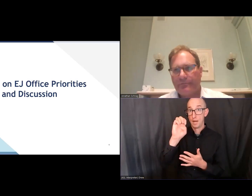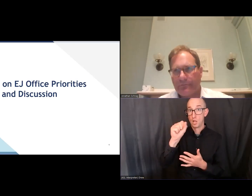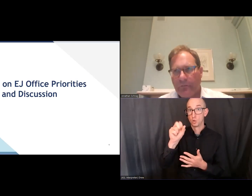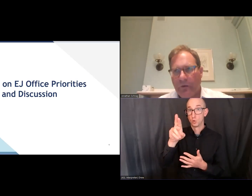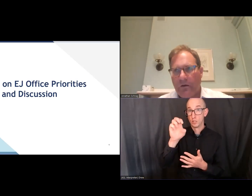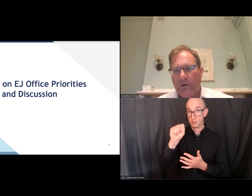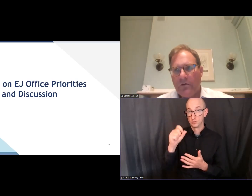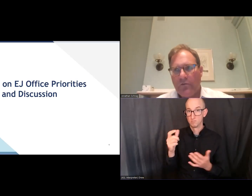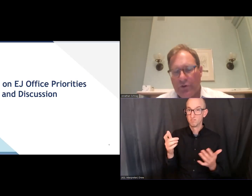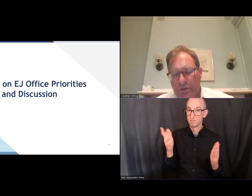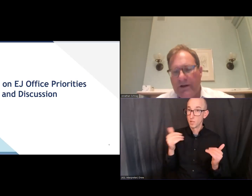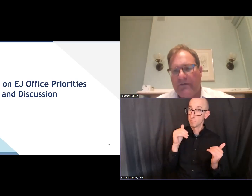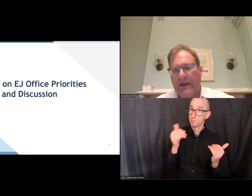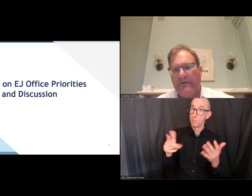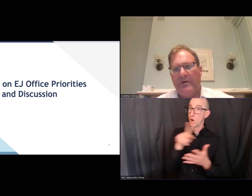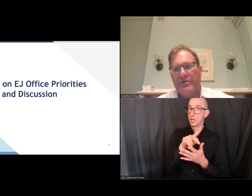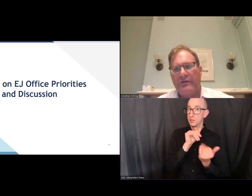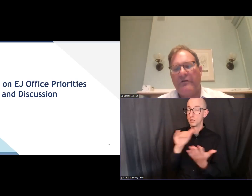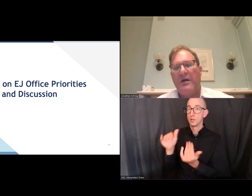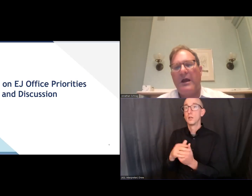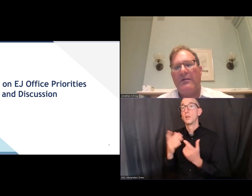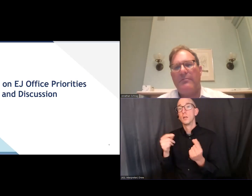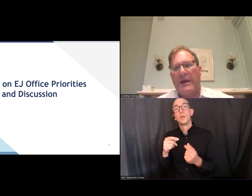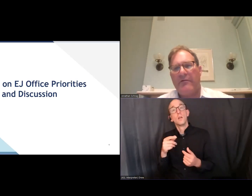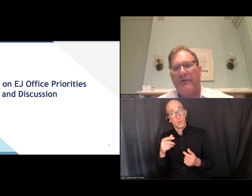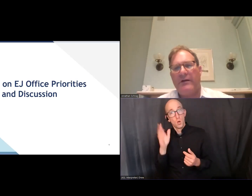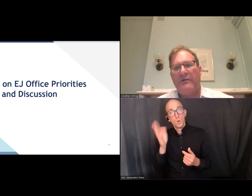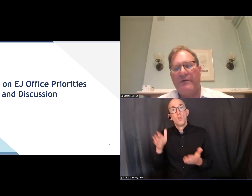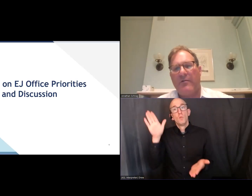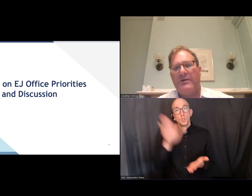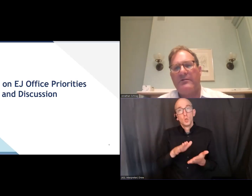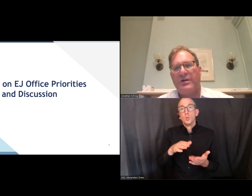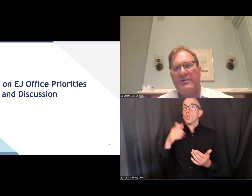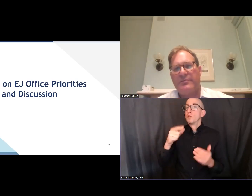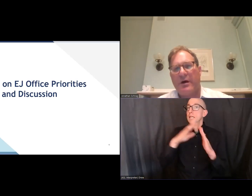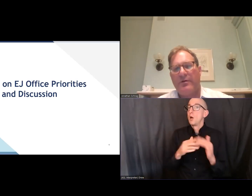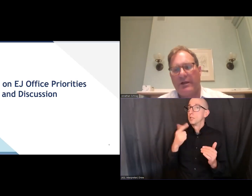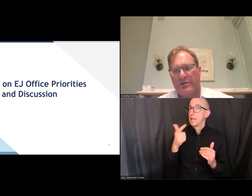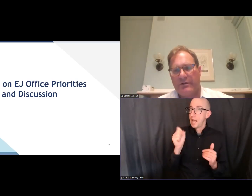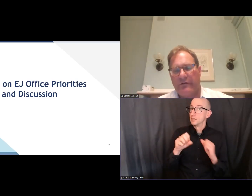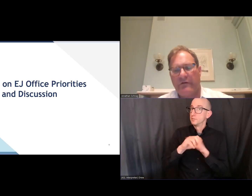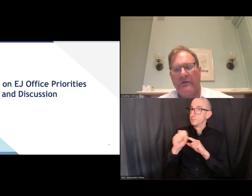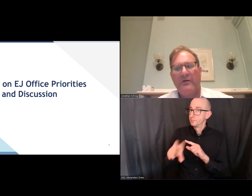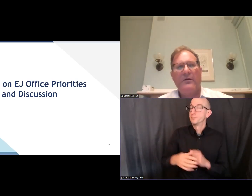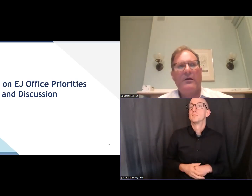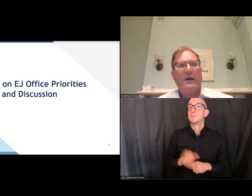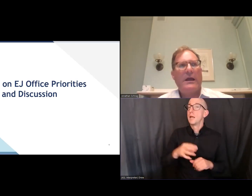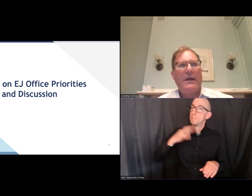will reduce greenhouse gas emissions and benefit environmental justice